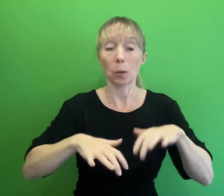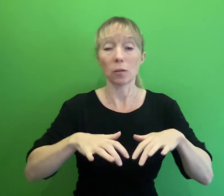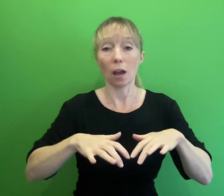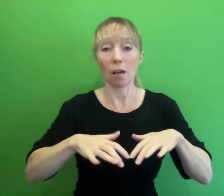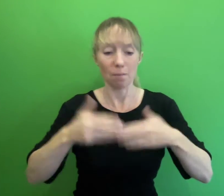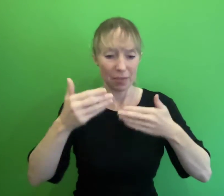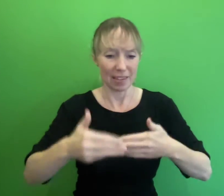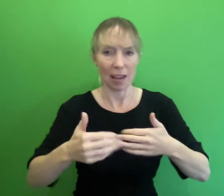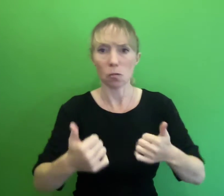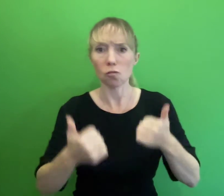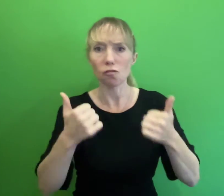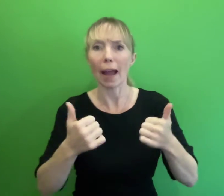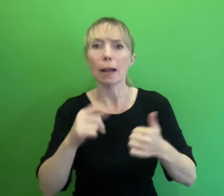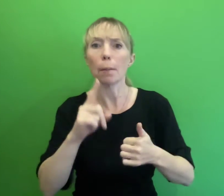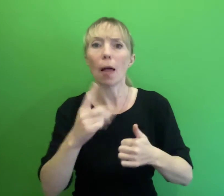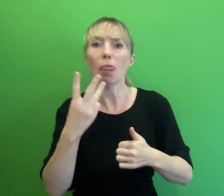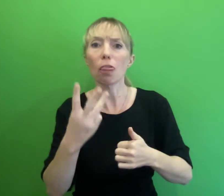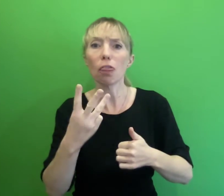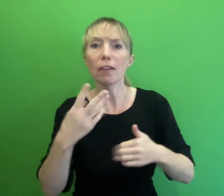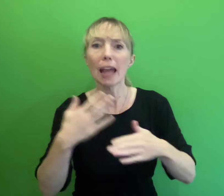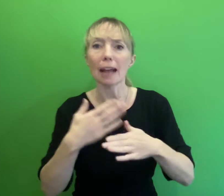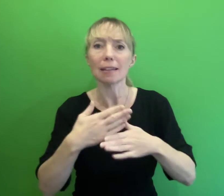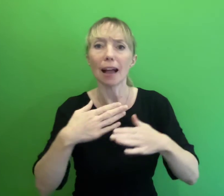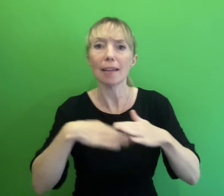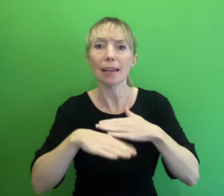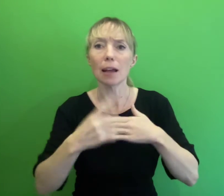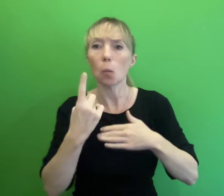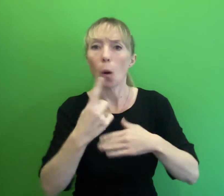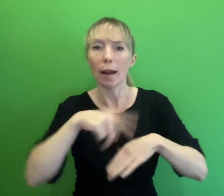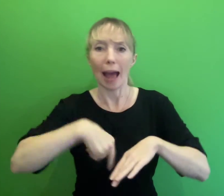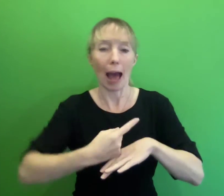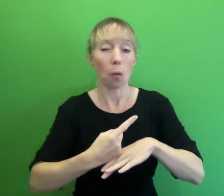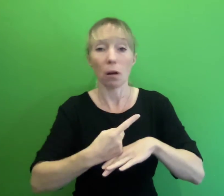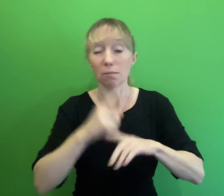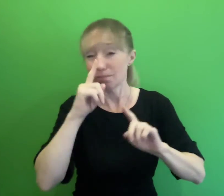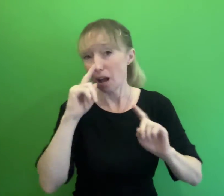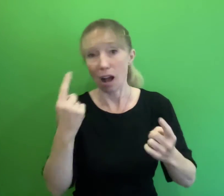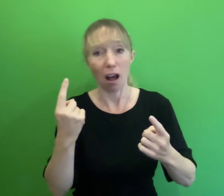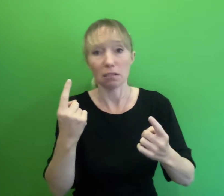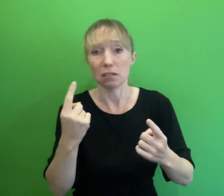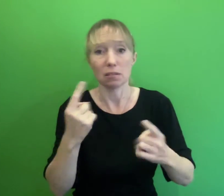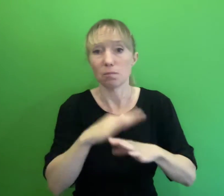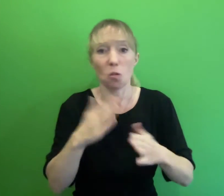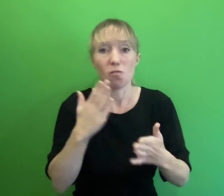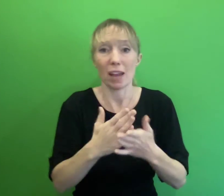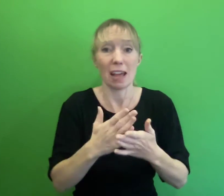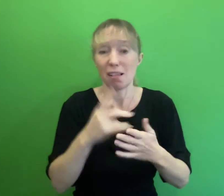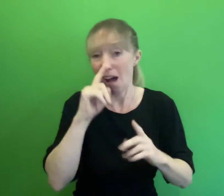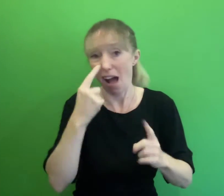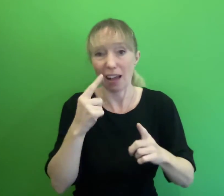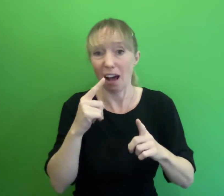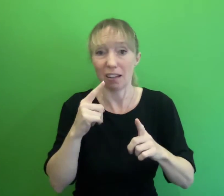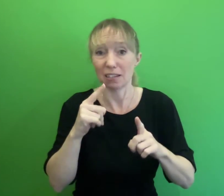3 exercises in an hour is just not realistic for me. I could not keep up. I cannot work at that